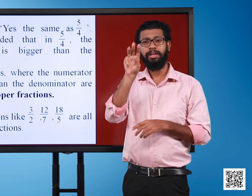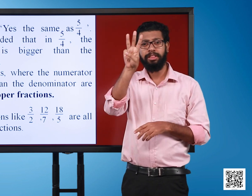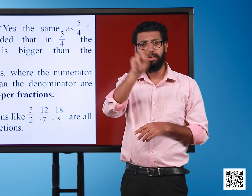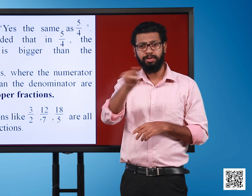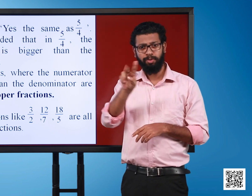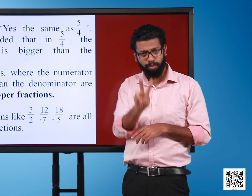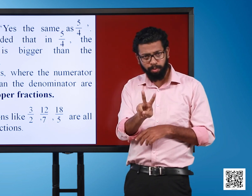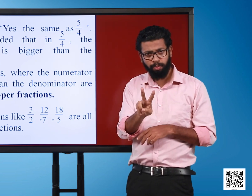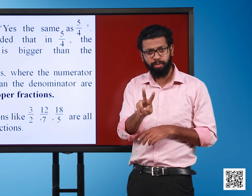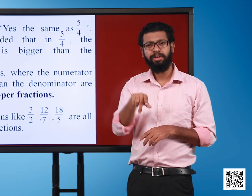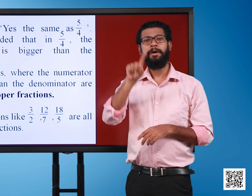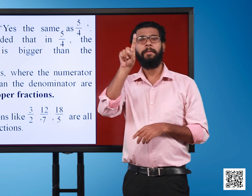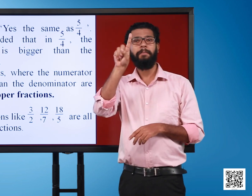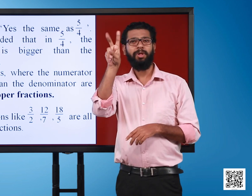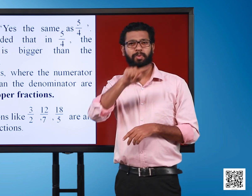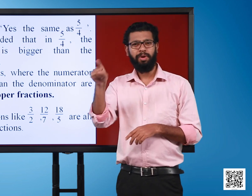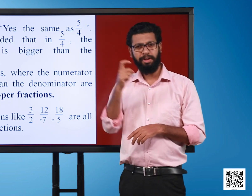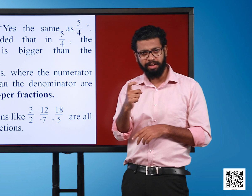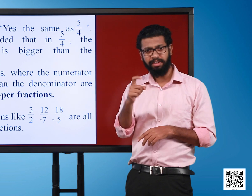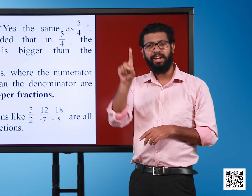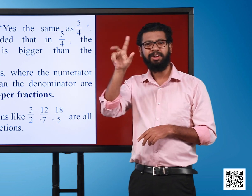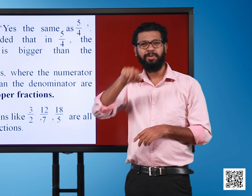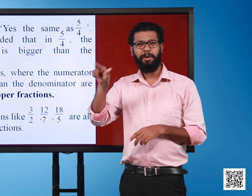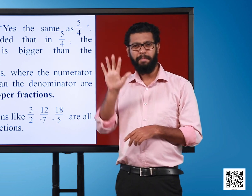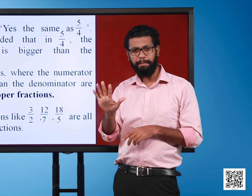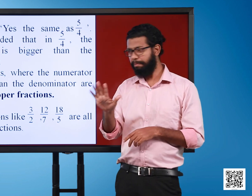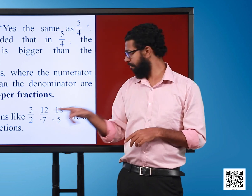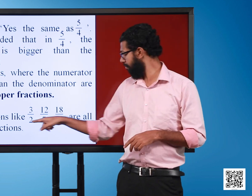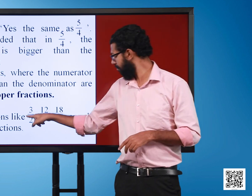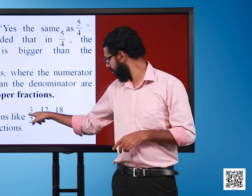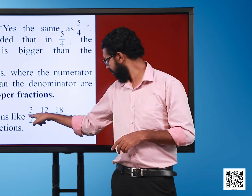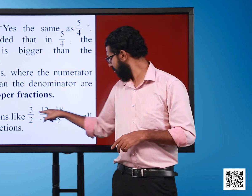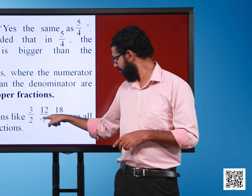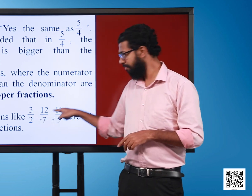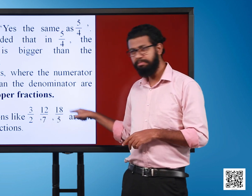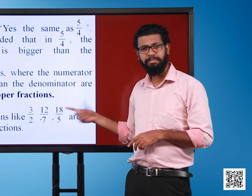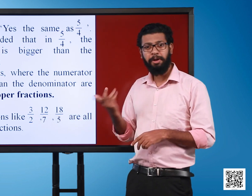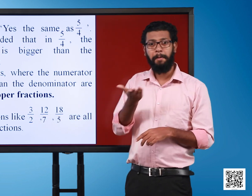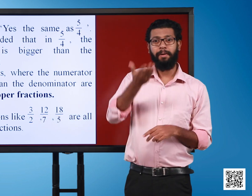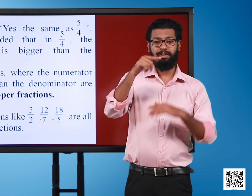like 3 upon 2, 12 upon 7, 18 upon 5 are all improper